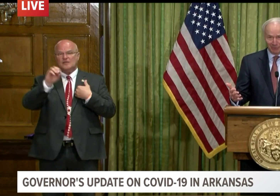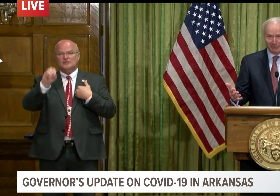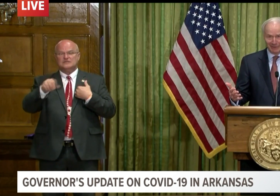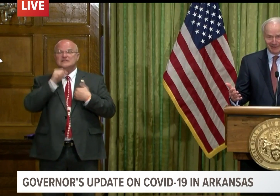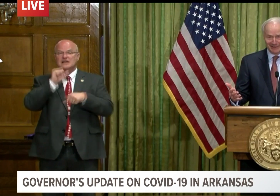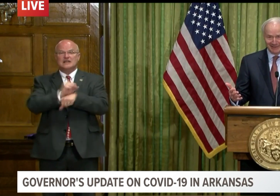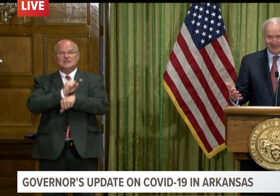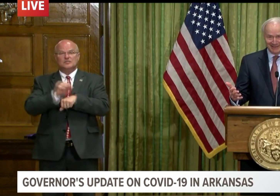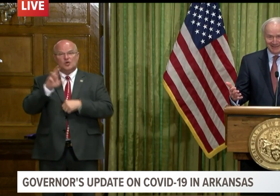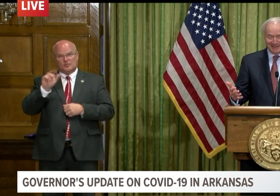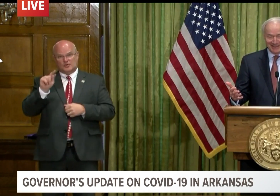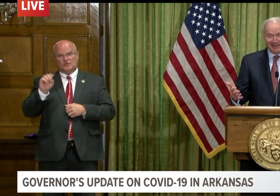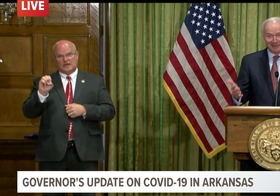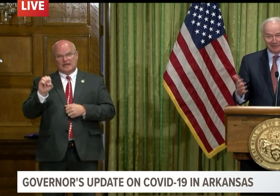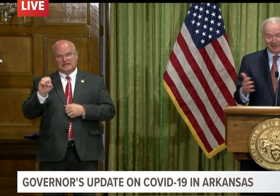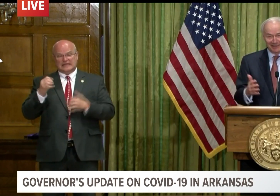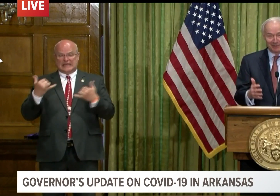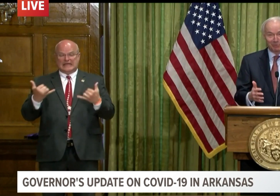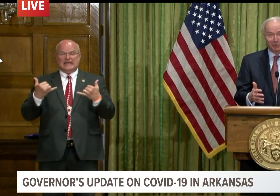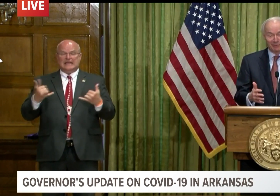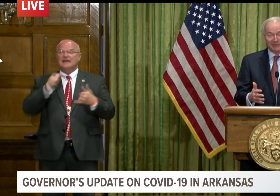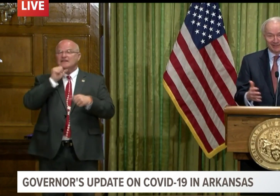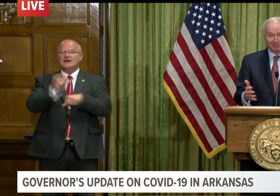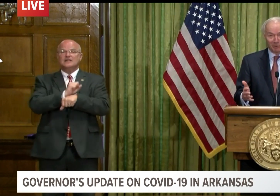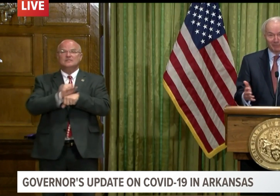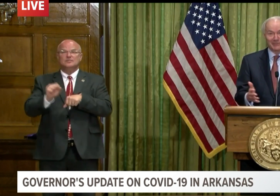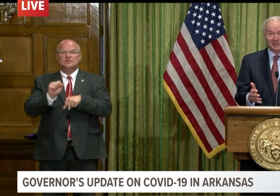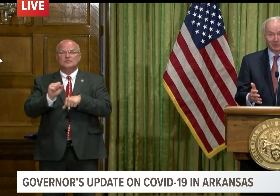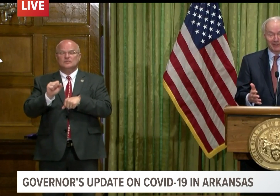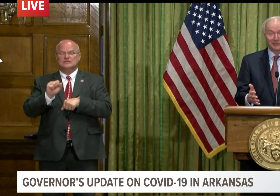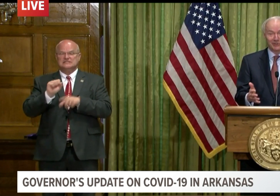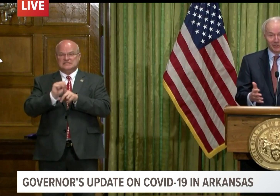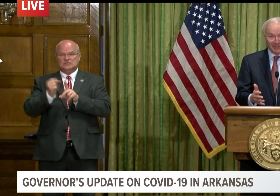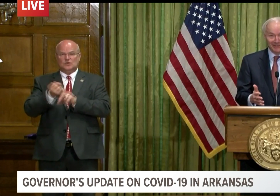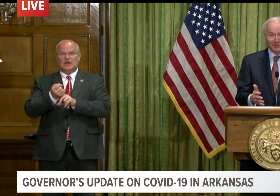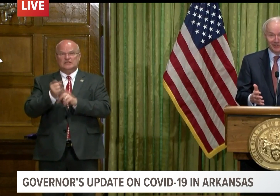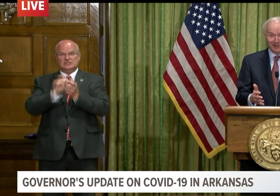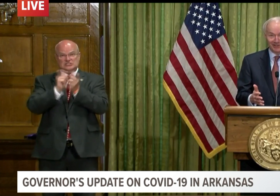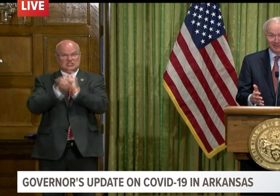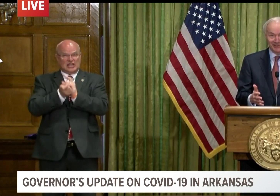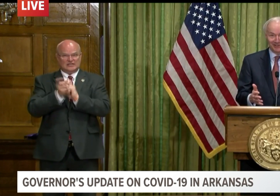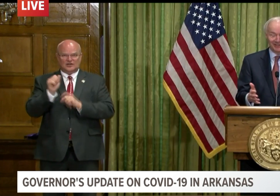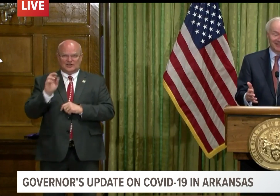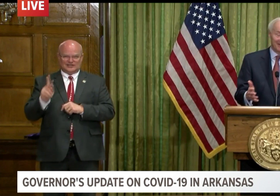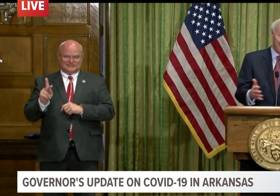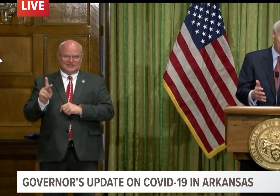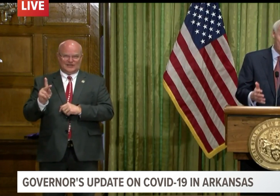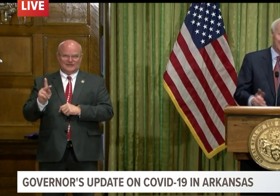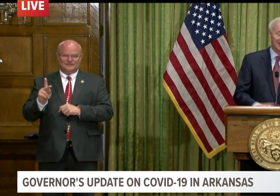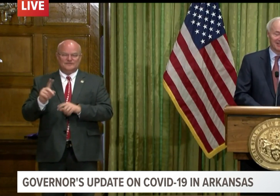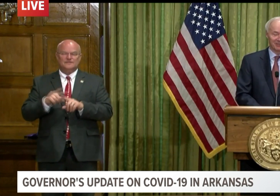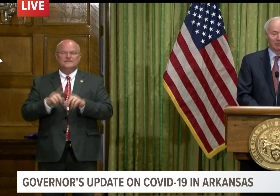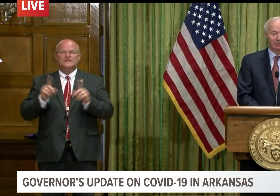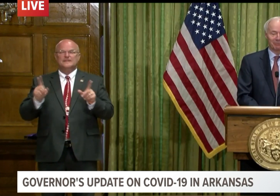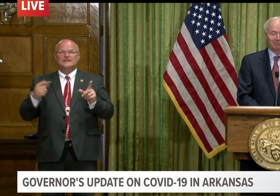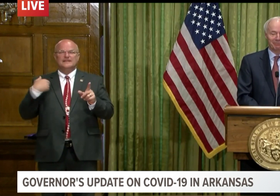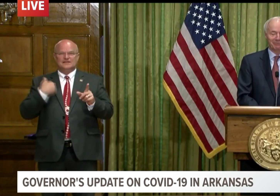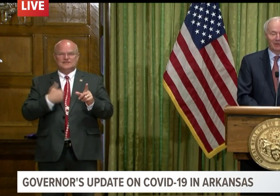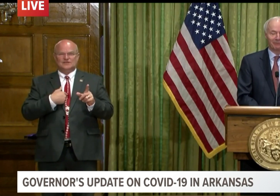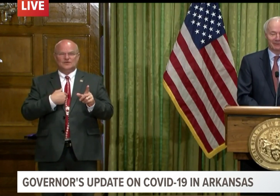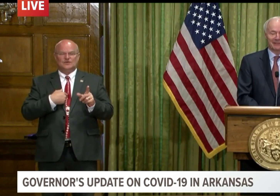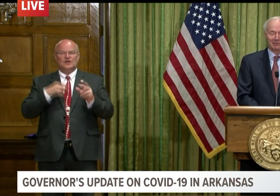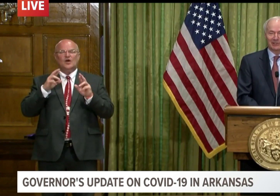3.5% unemployment rate. And now the employment situation has changed in Arkansas, but so